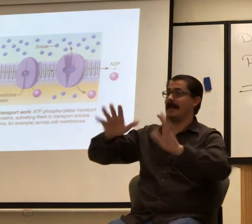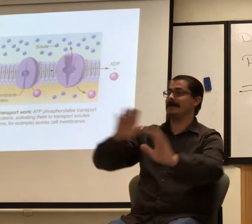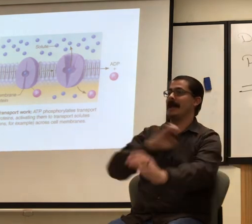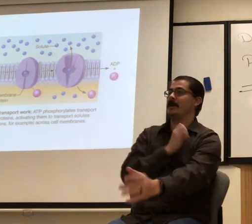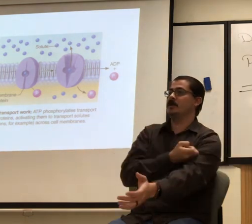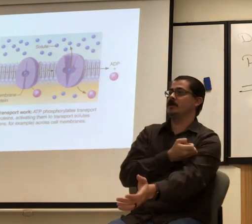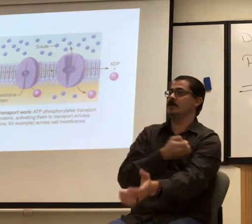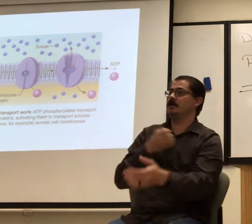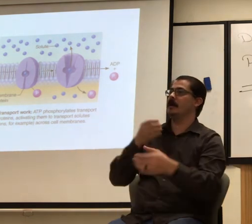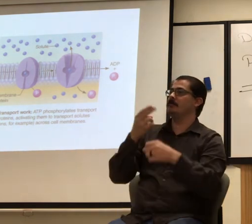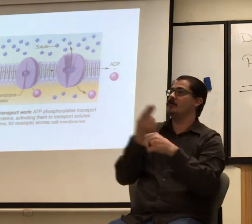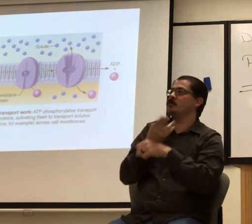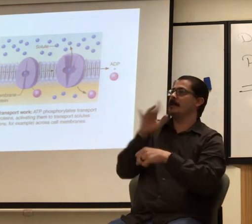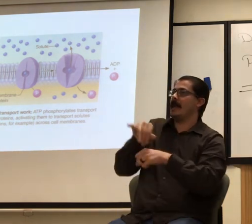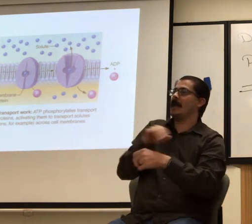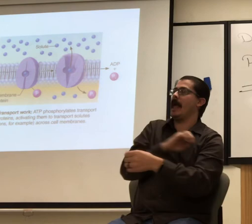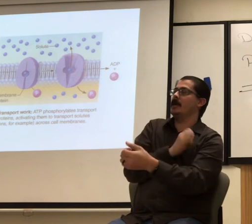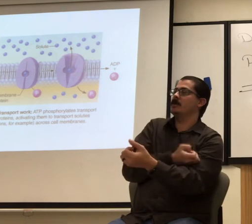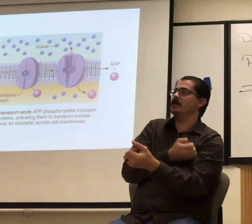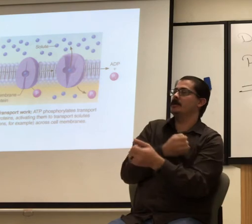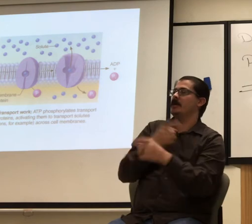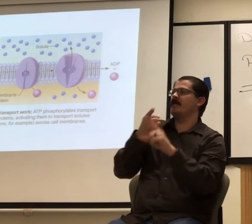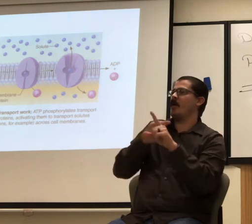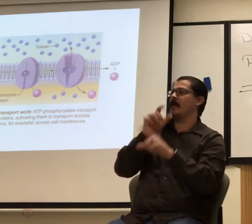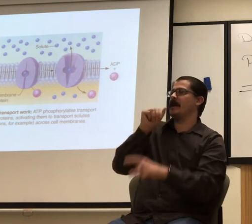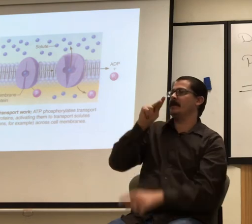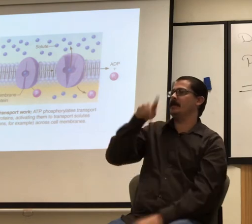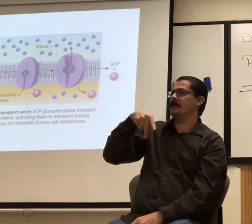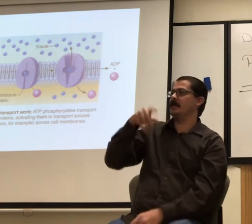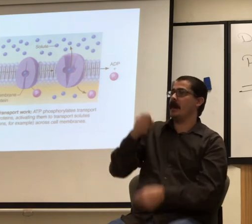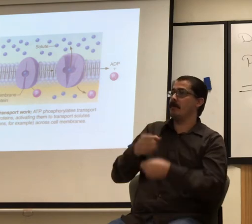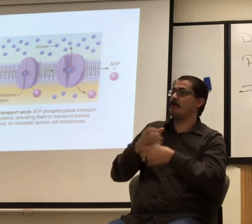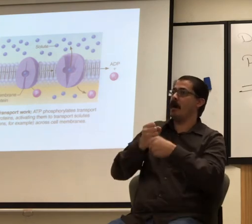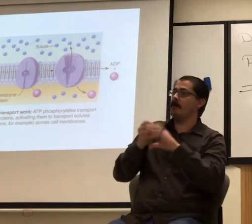the expenditure of ATP can pump it out.